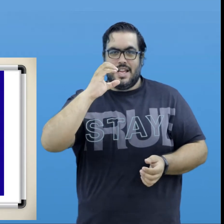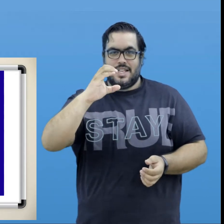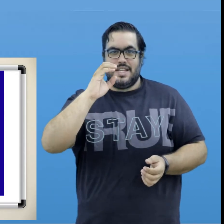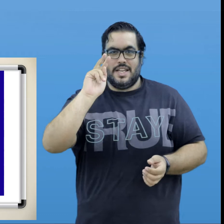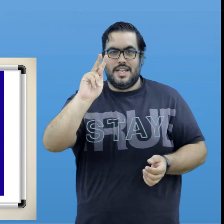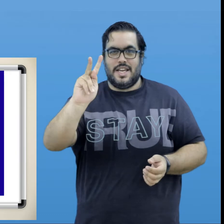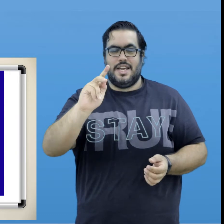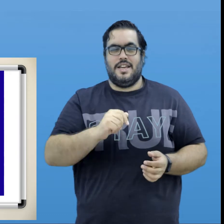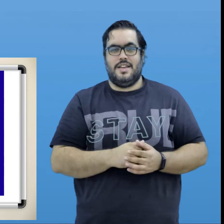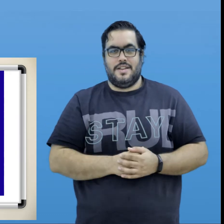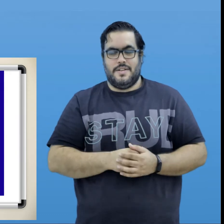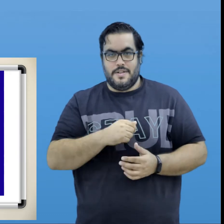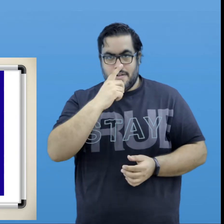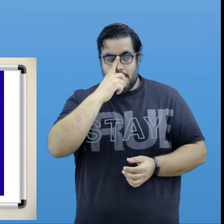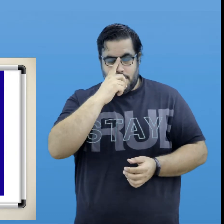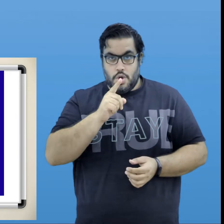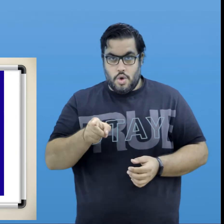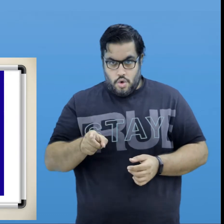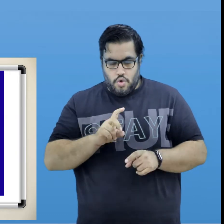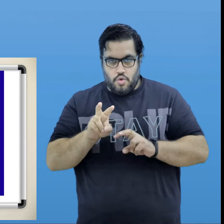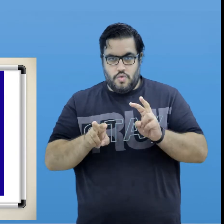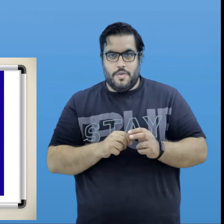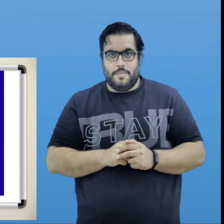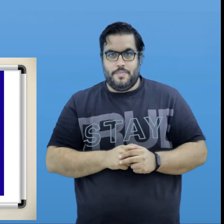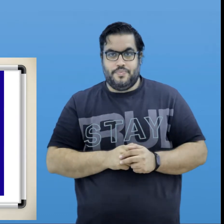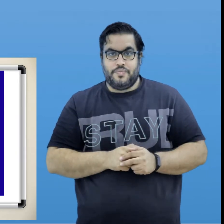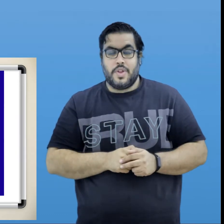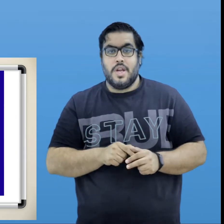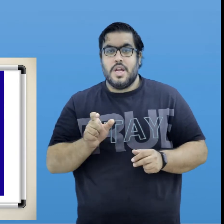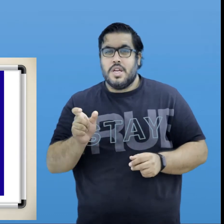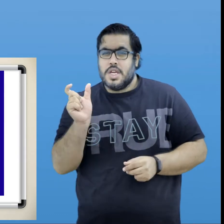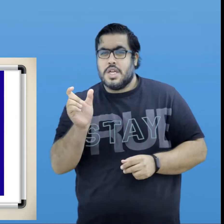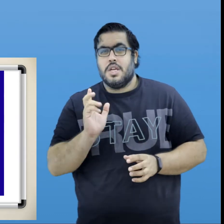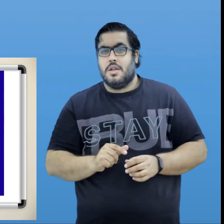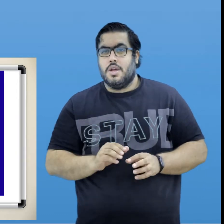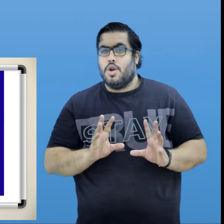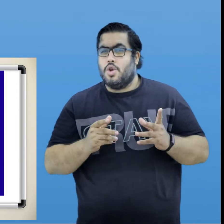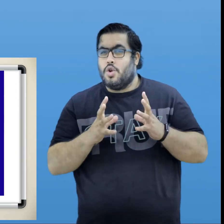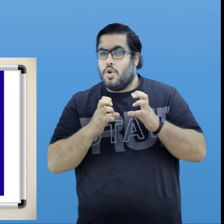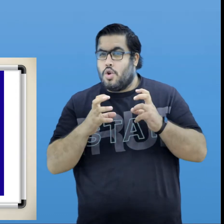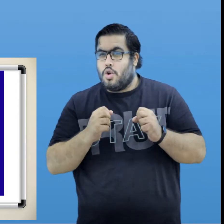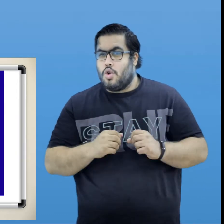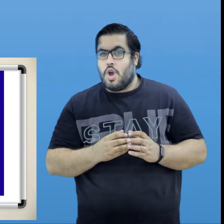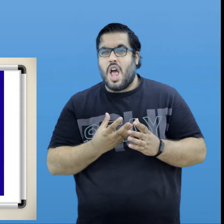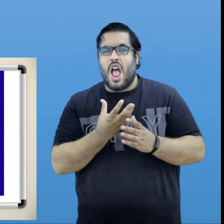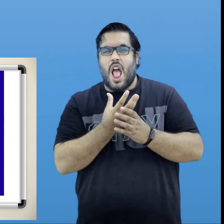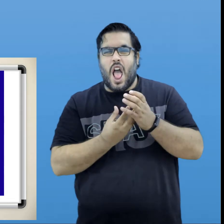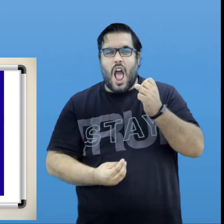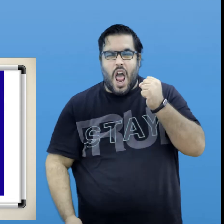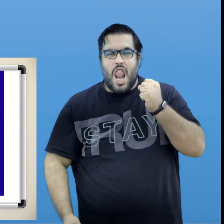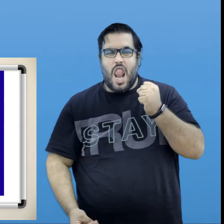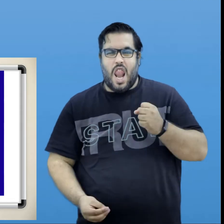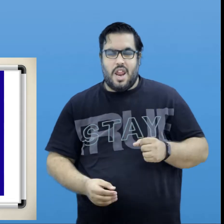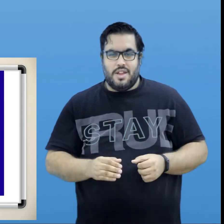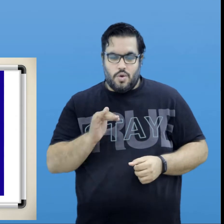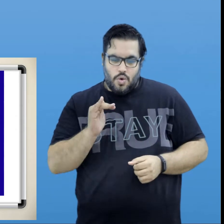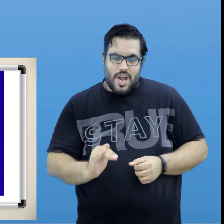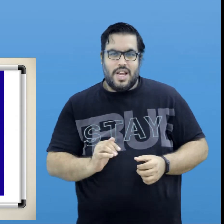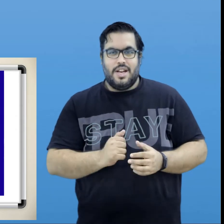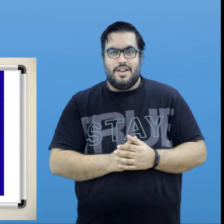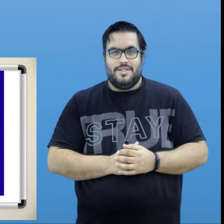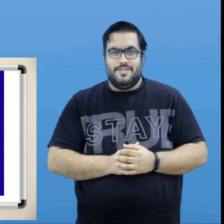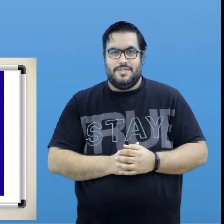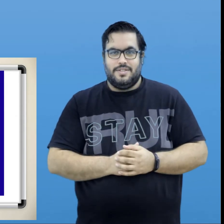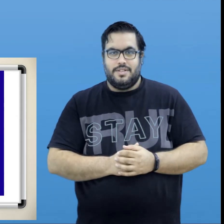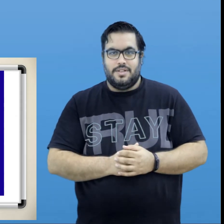Now let's look at the answer together and see if you got it right. Deficiency is a noun, and it means lack of something. For